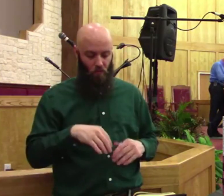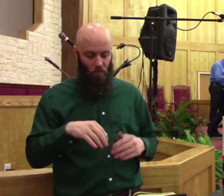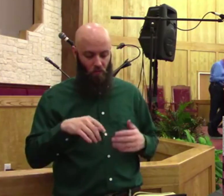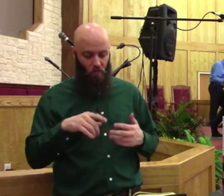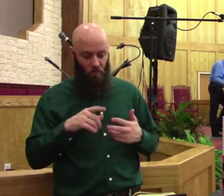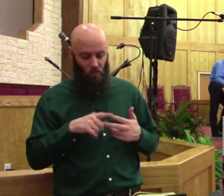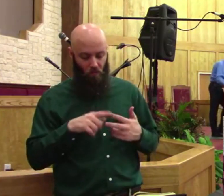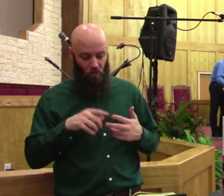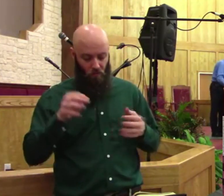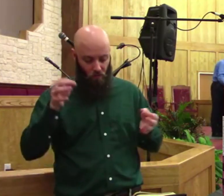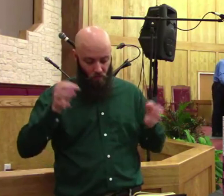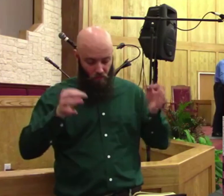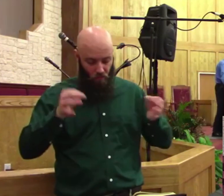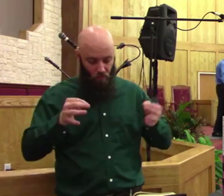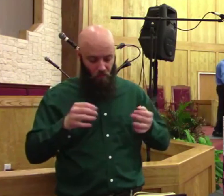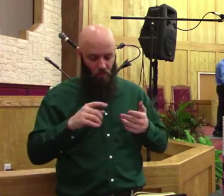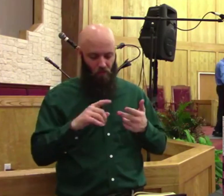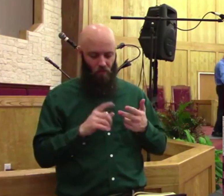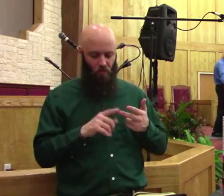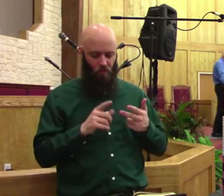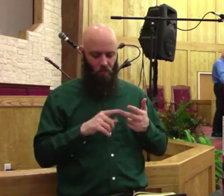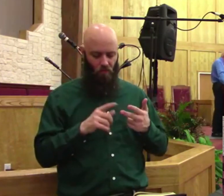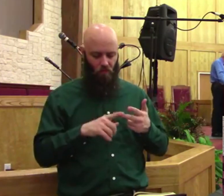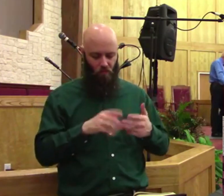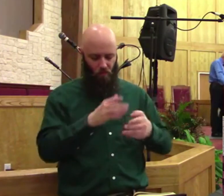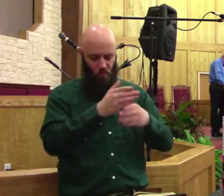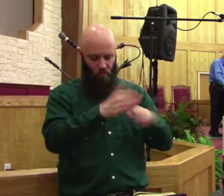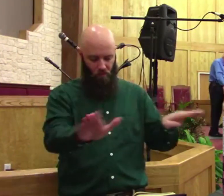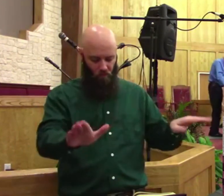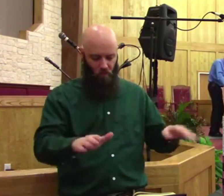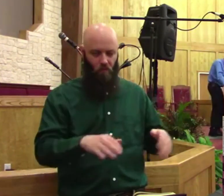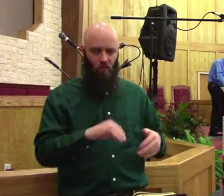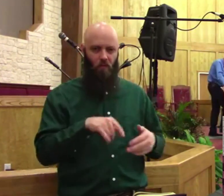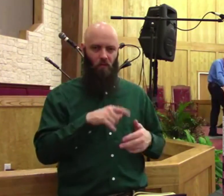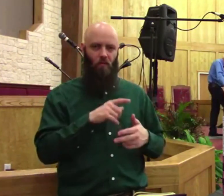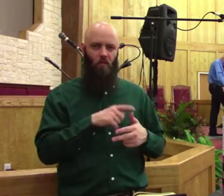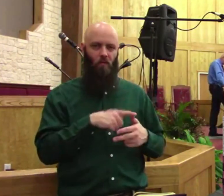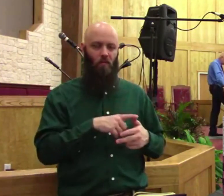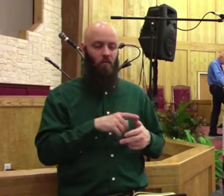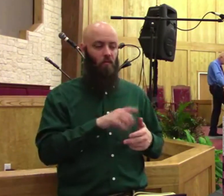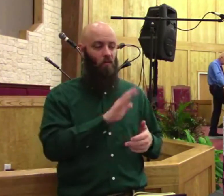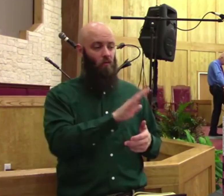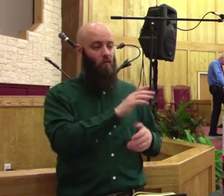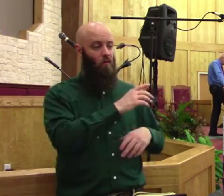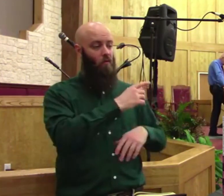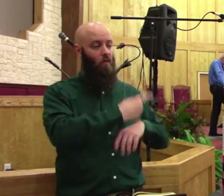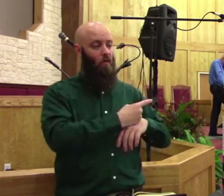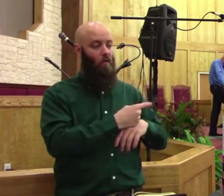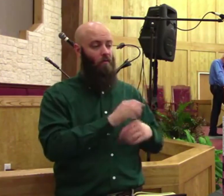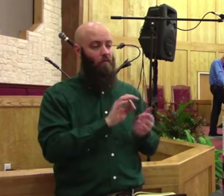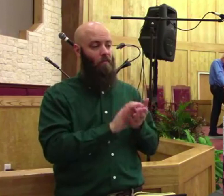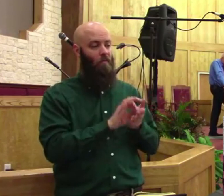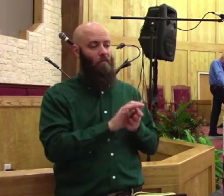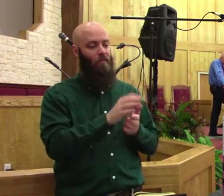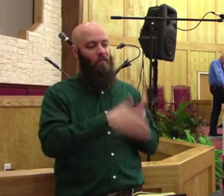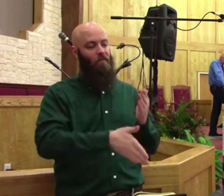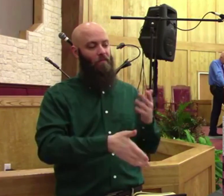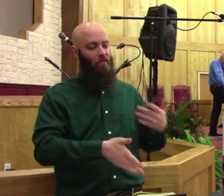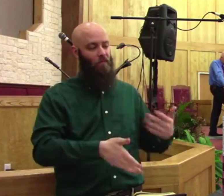You're weighed in the balances, you're found wanting. The kingdom is divided, given to the Medes and Persians. And verse